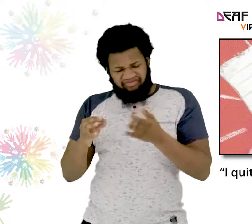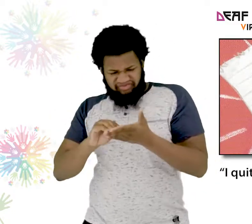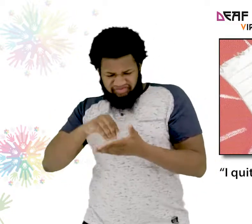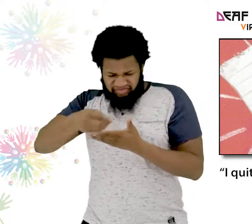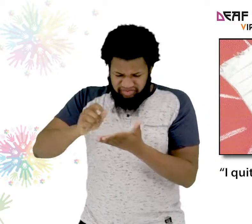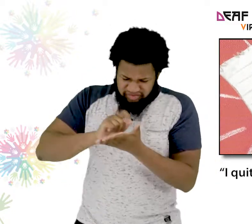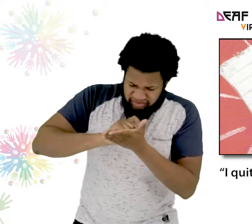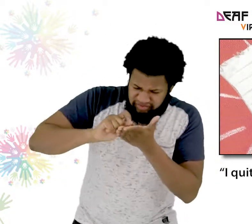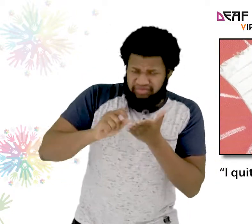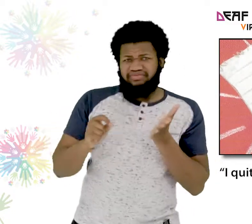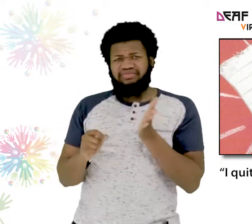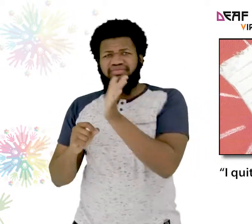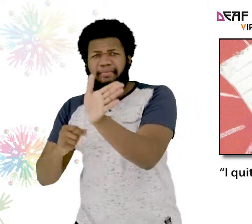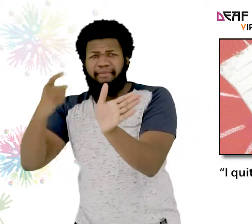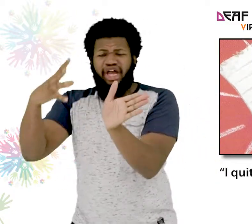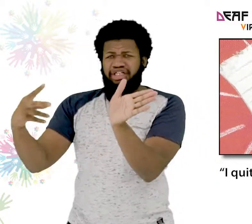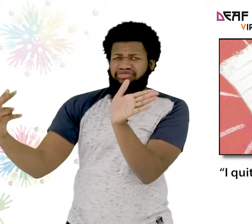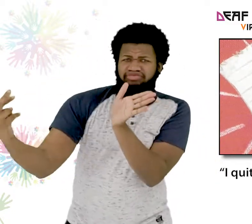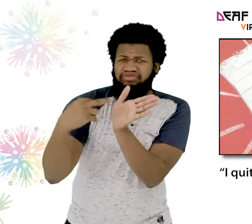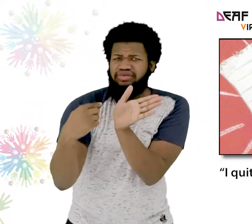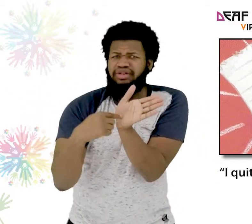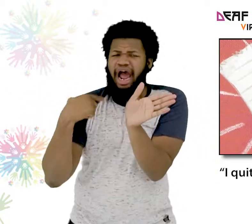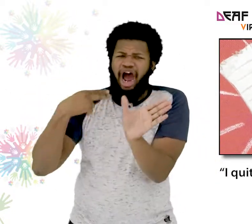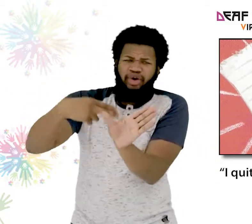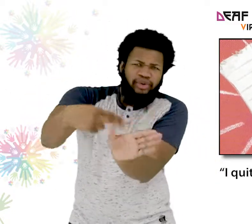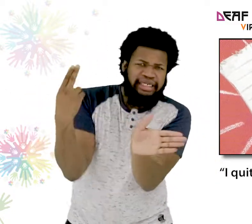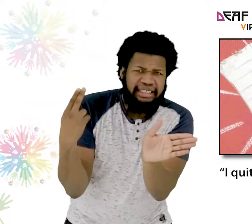I quit, William told him with his notebook.